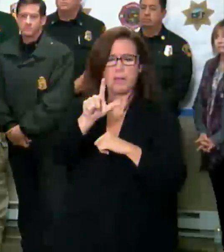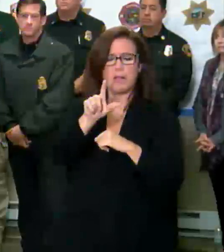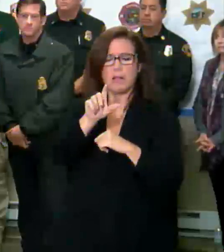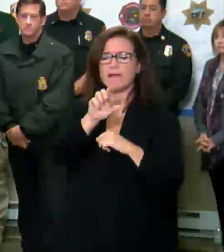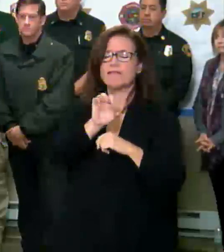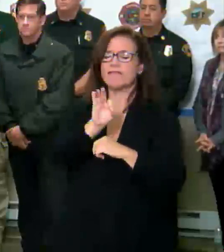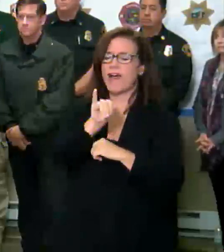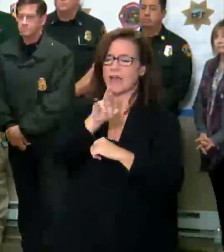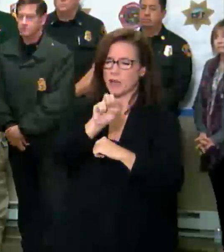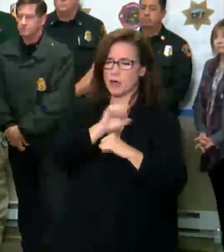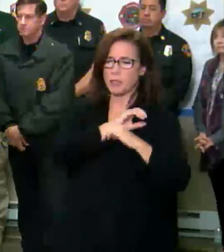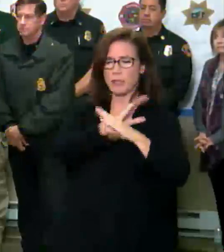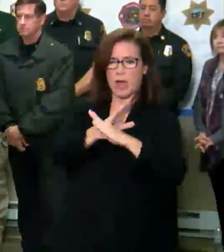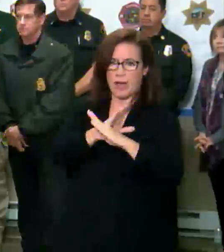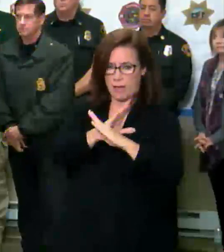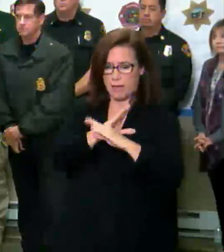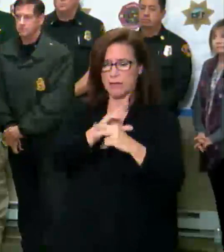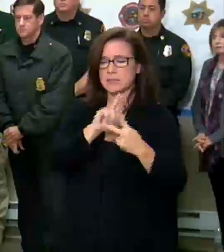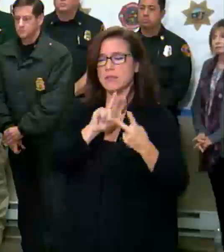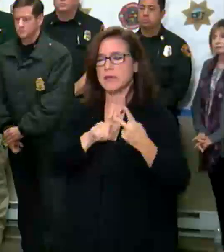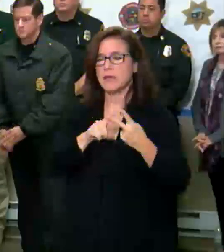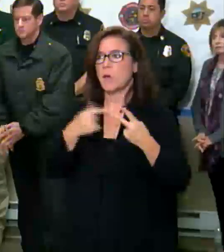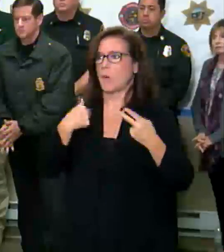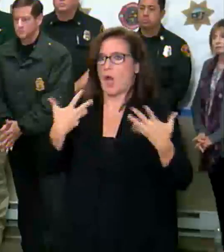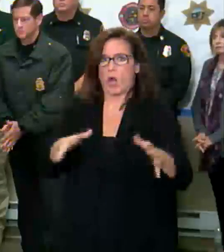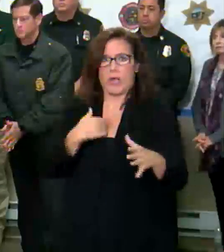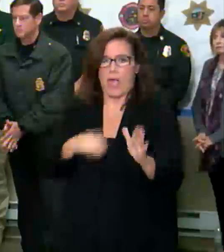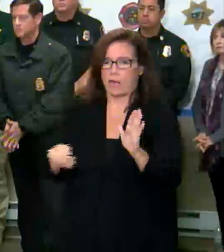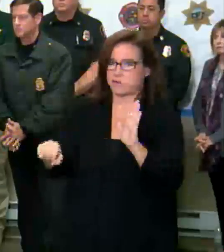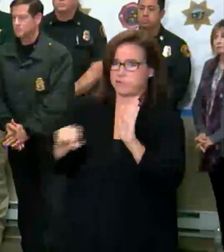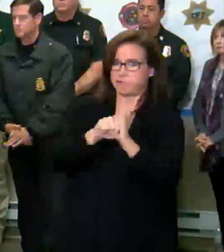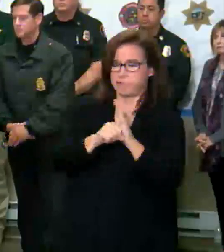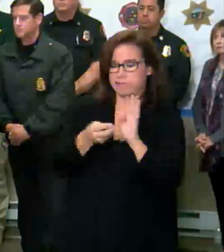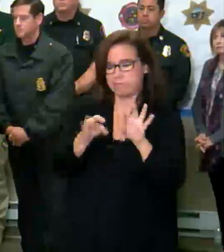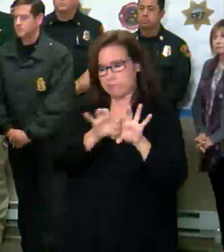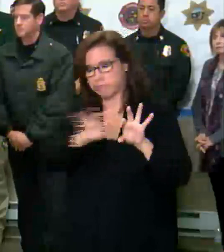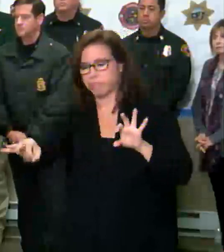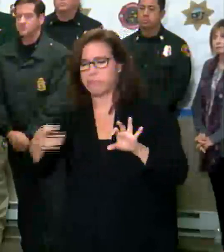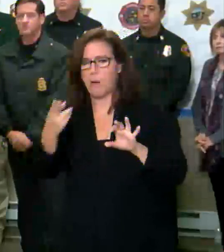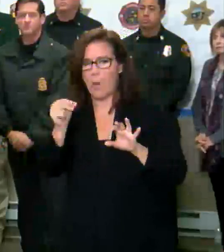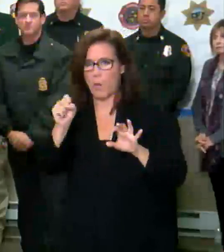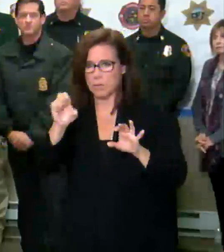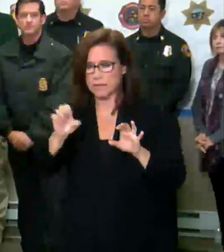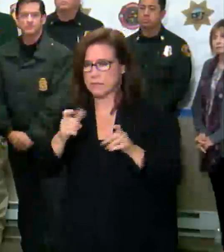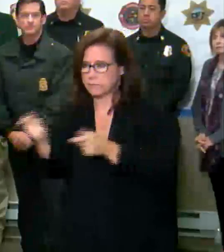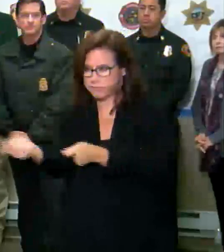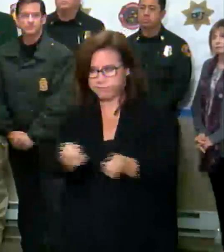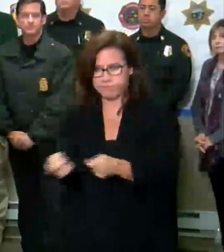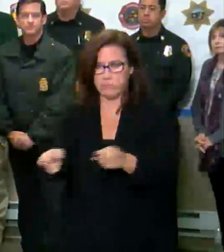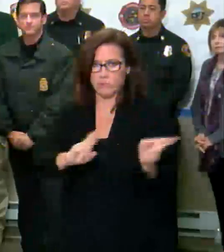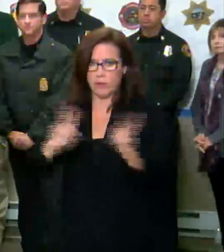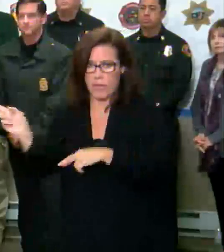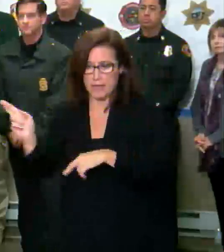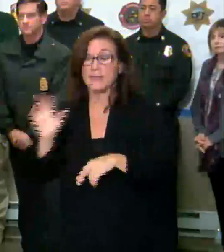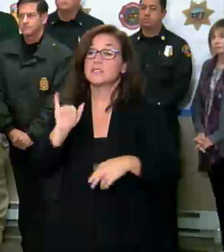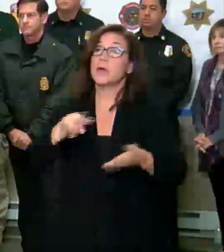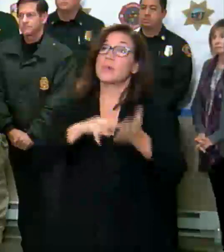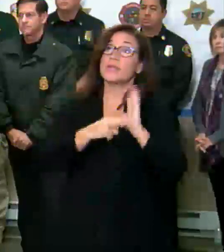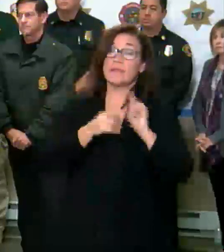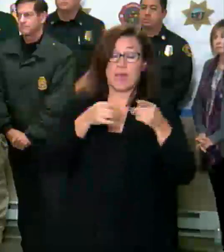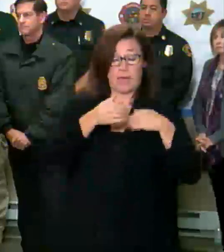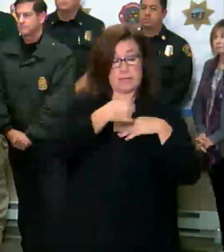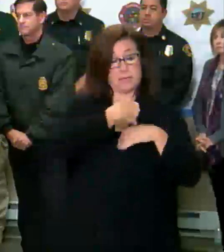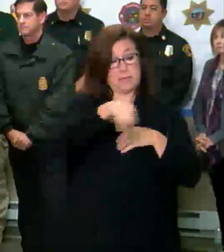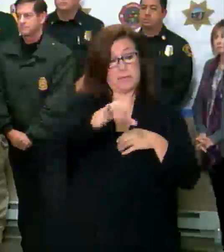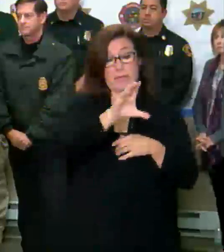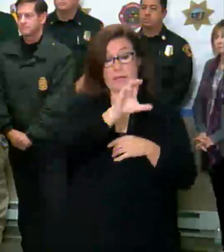will be plumbed with hose, so we'll have firefighters with hose on that line at the same time. And it would be working from the Camino Cielo Ridge down